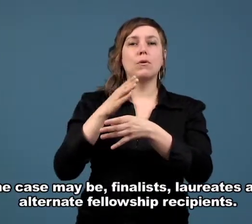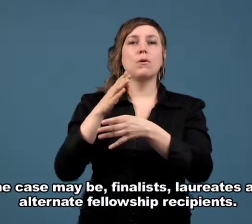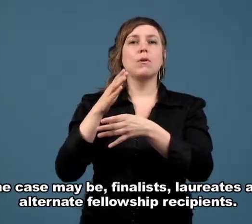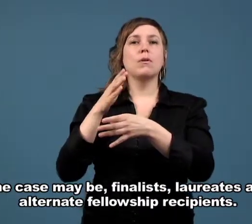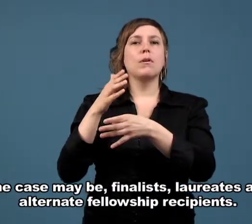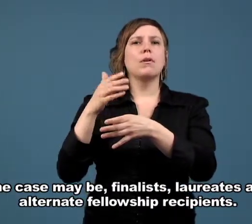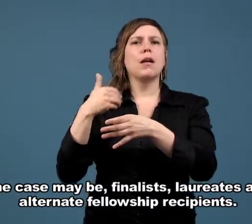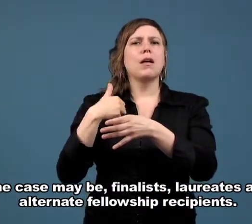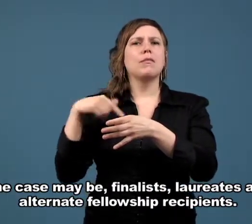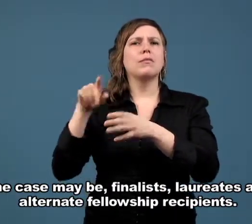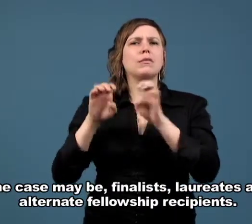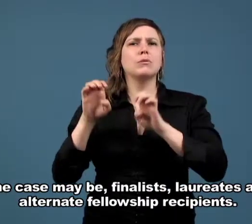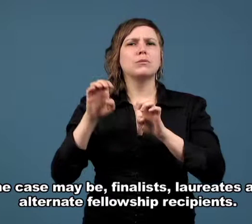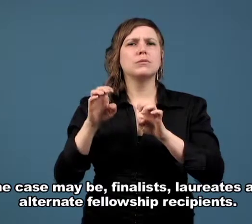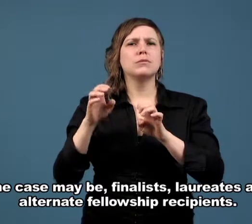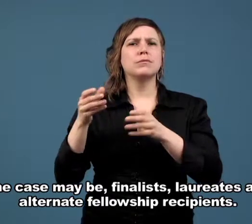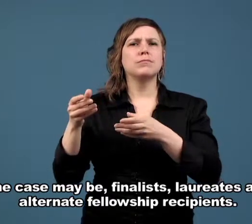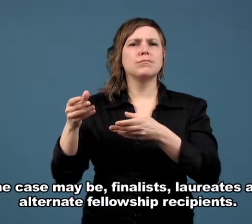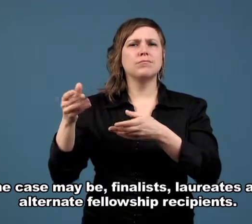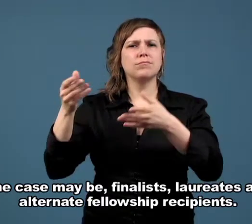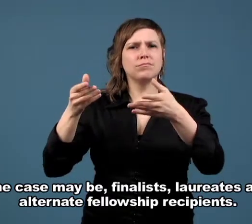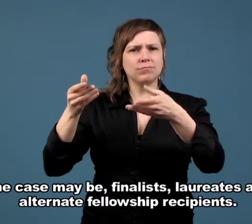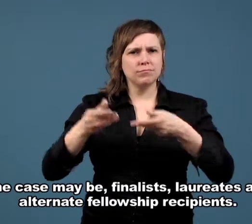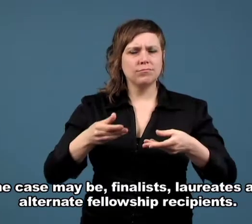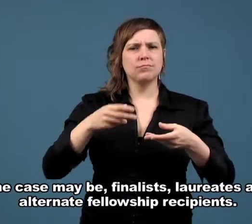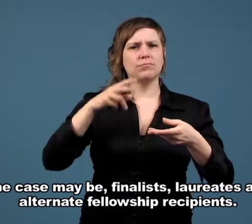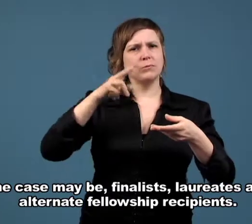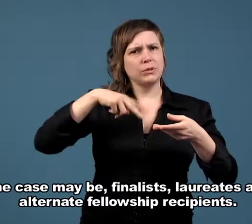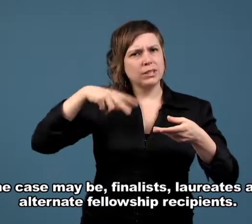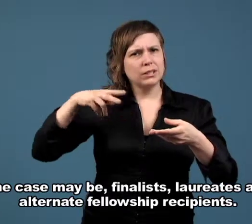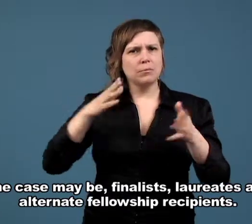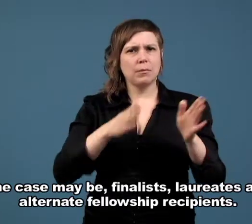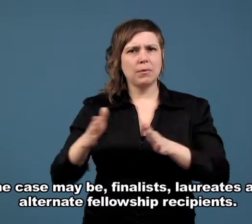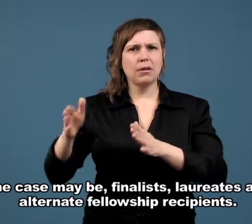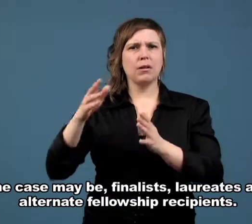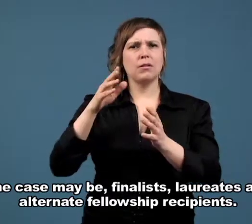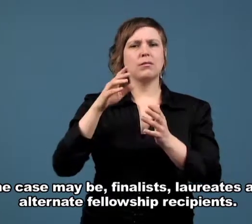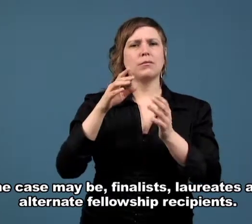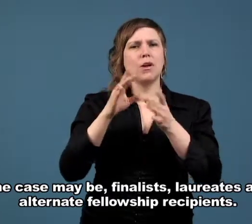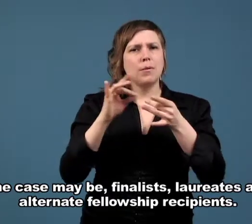be, finalists, laureates, and/or alternate fellowship recipients.